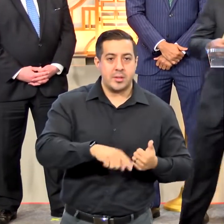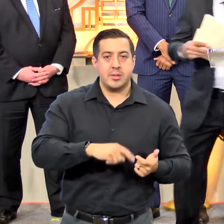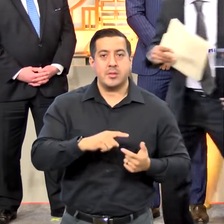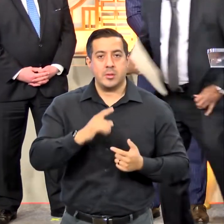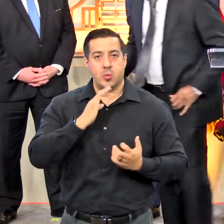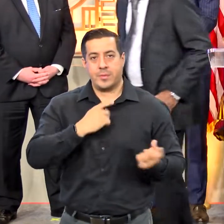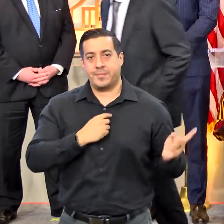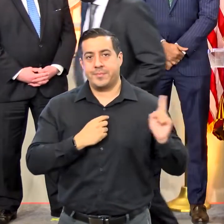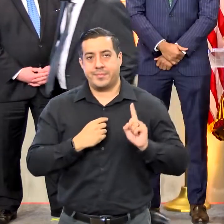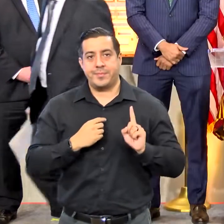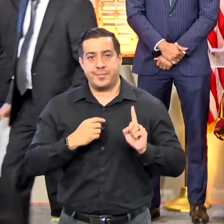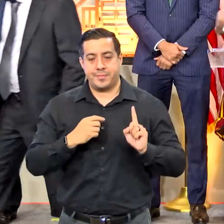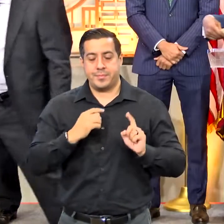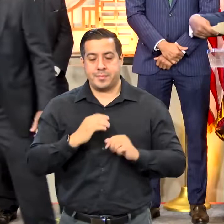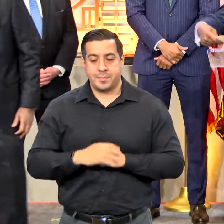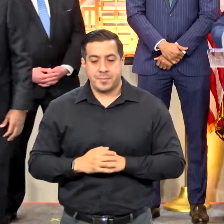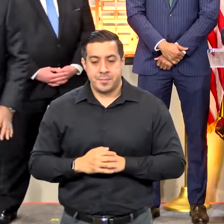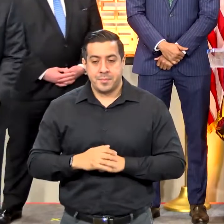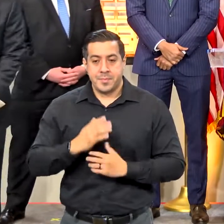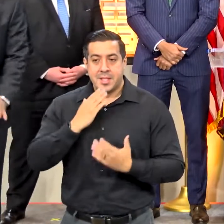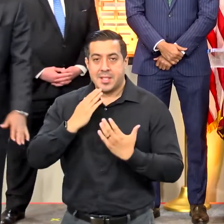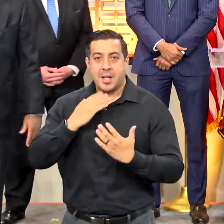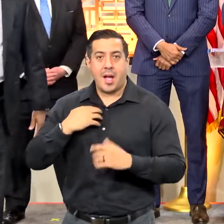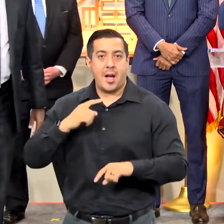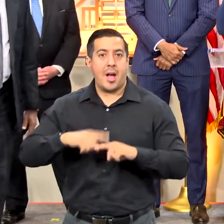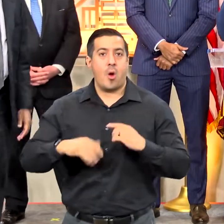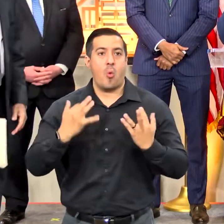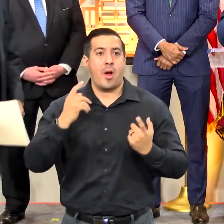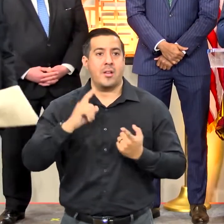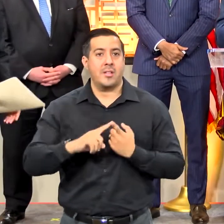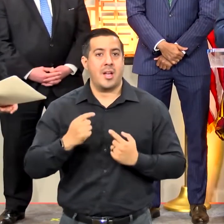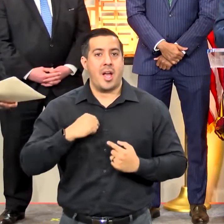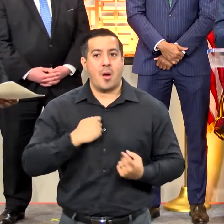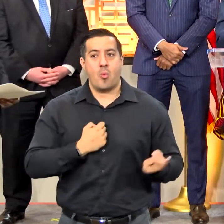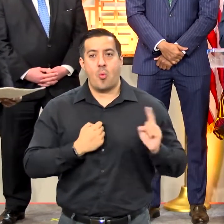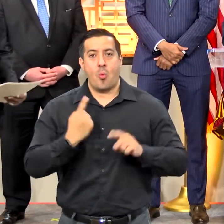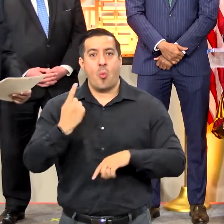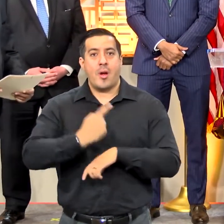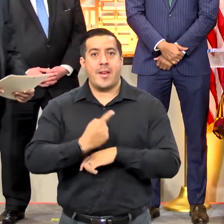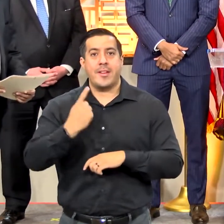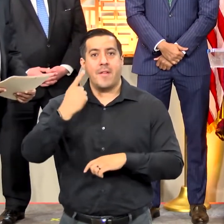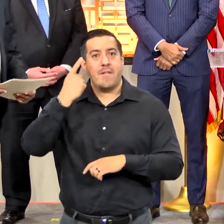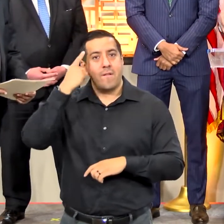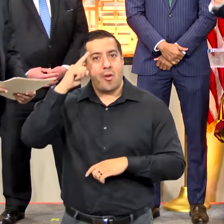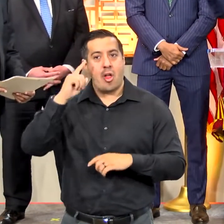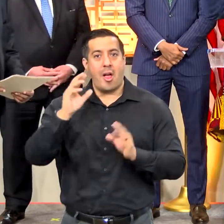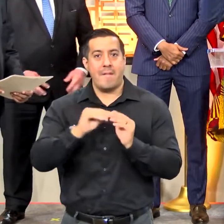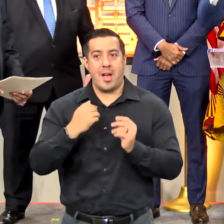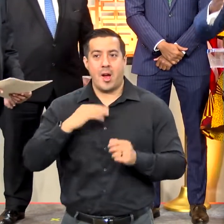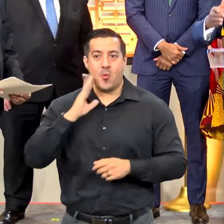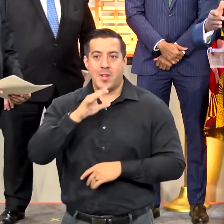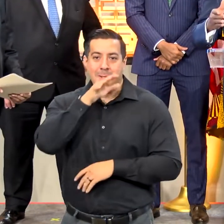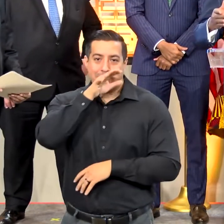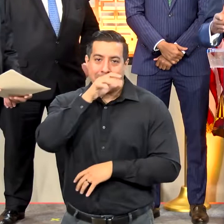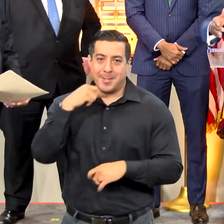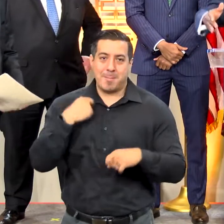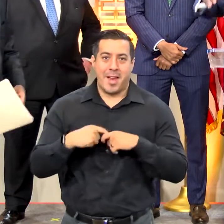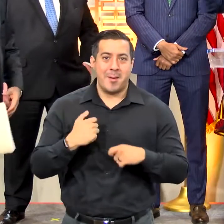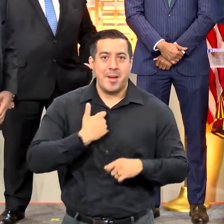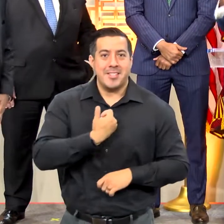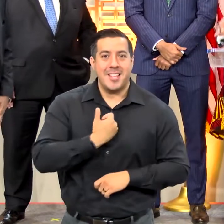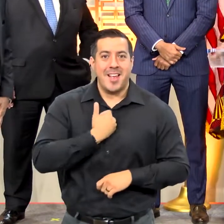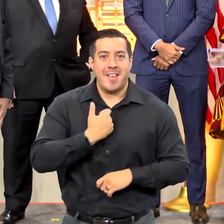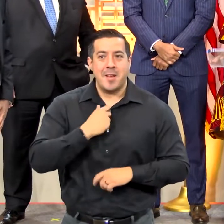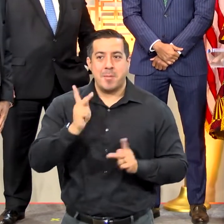Ellis. Thank you, Mayor. I can't wait until I come out here one day at one of these press conferences and I'm going to speak in Spanish, and it's going to